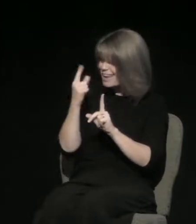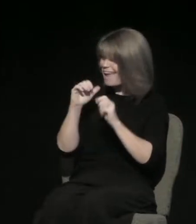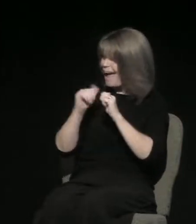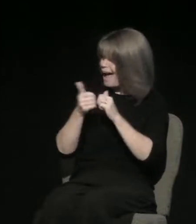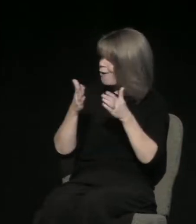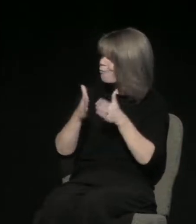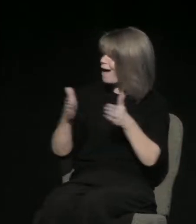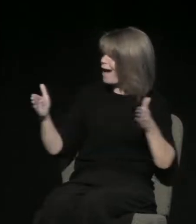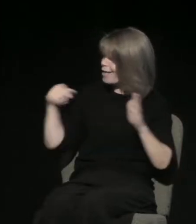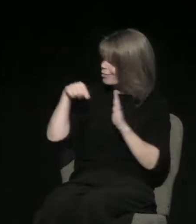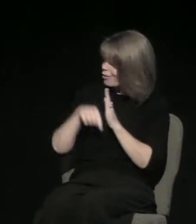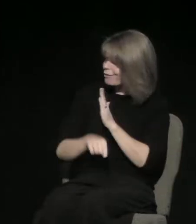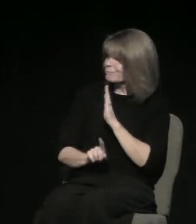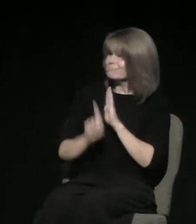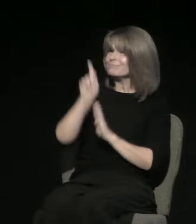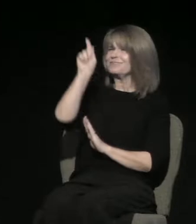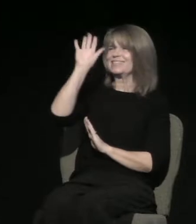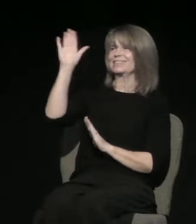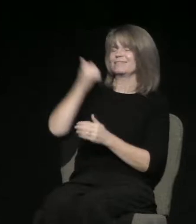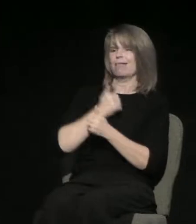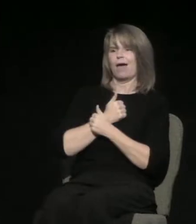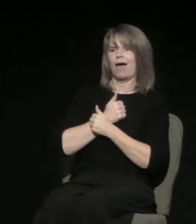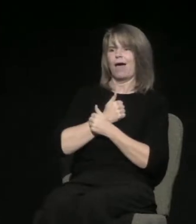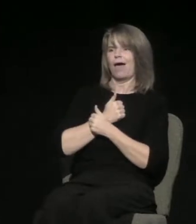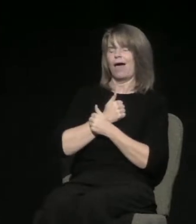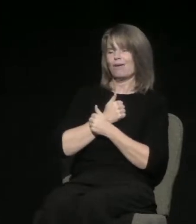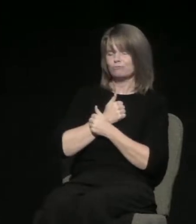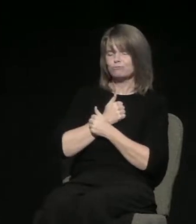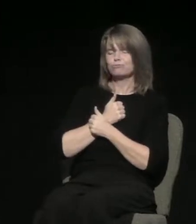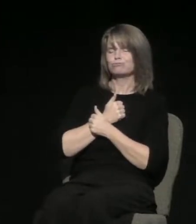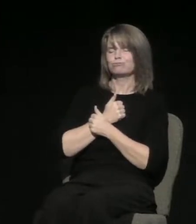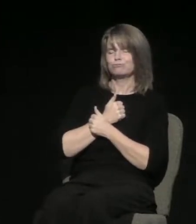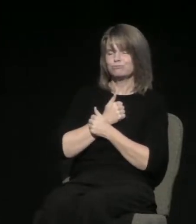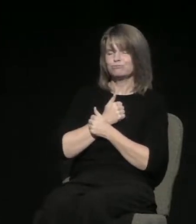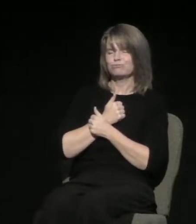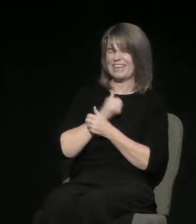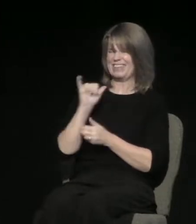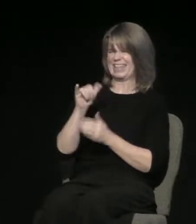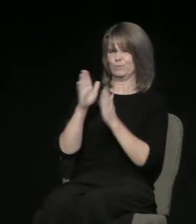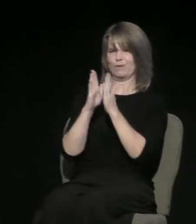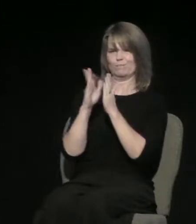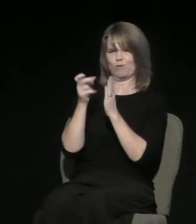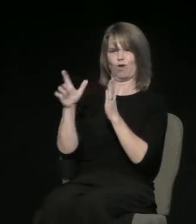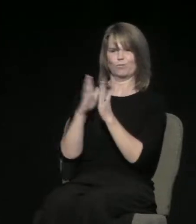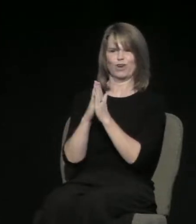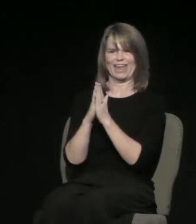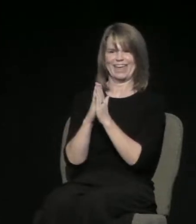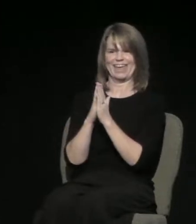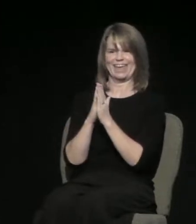Long And How Deep High And Deep Is The Love Of Christ